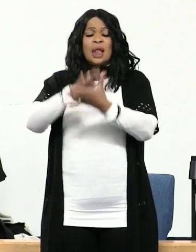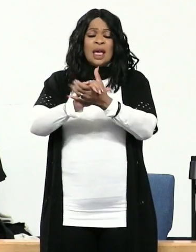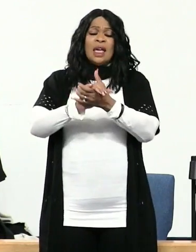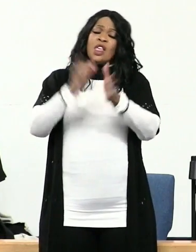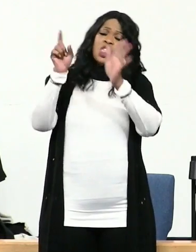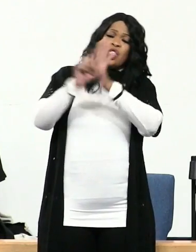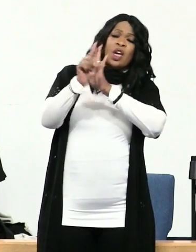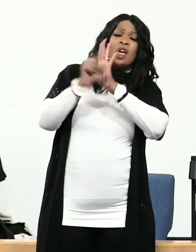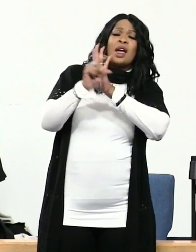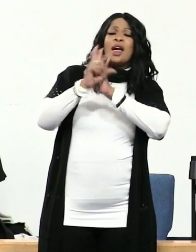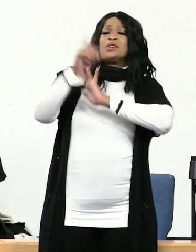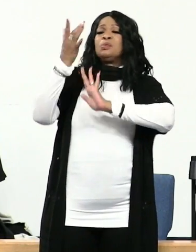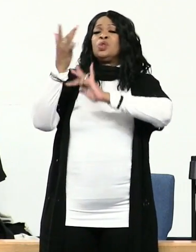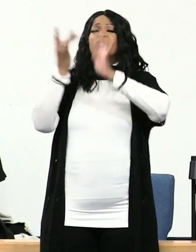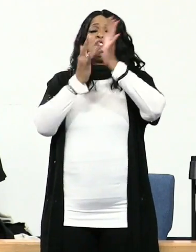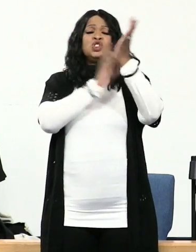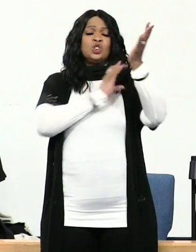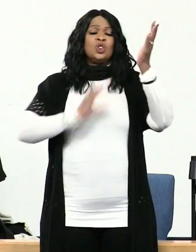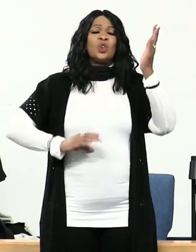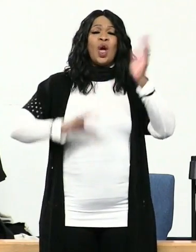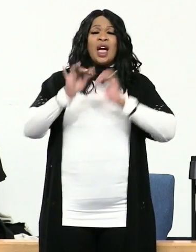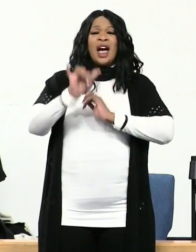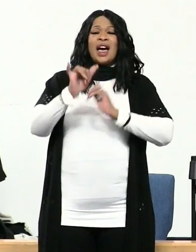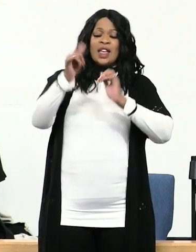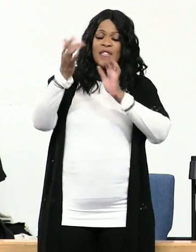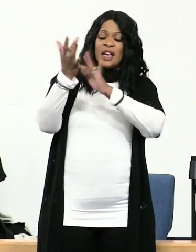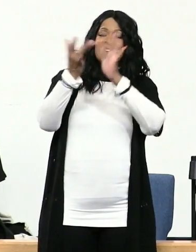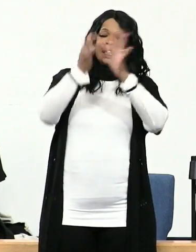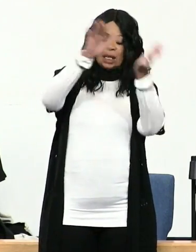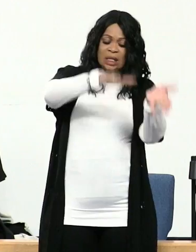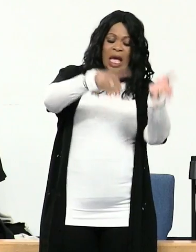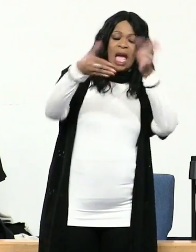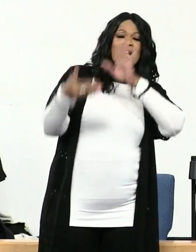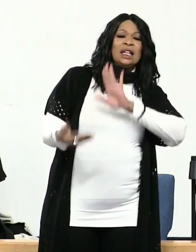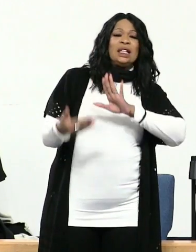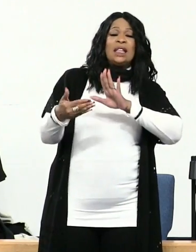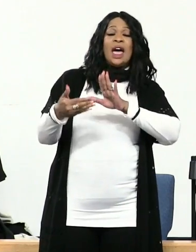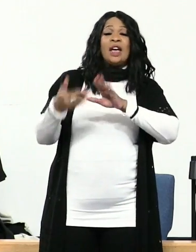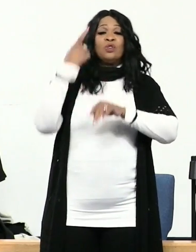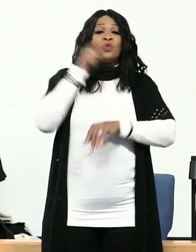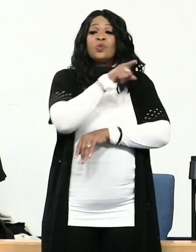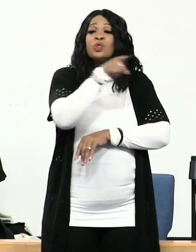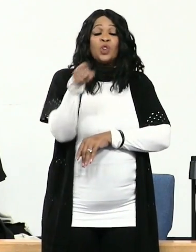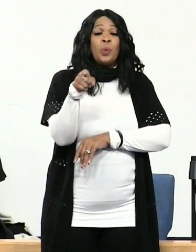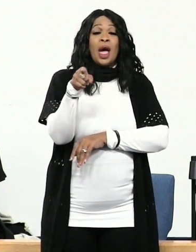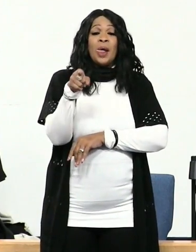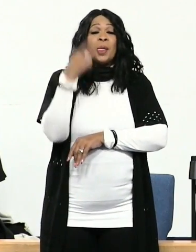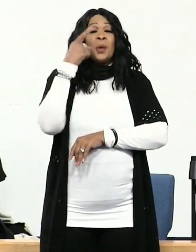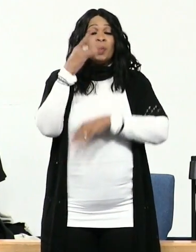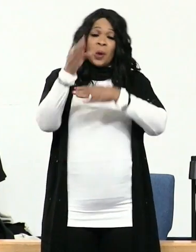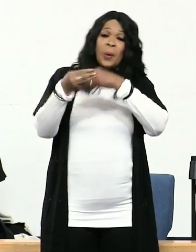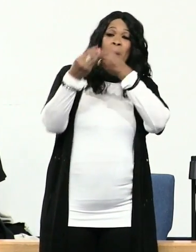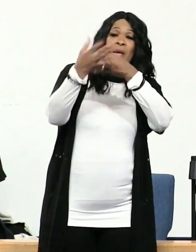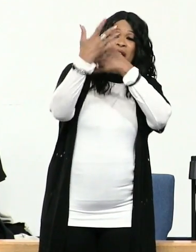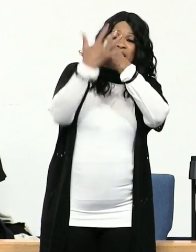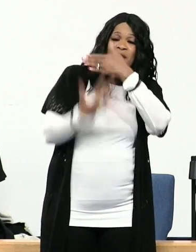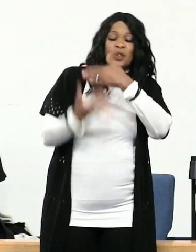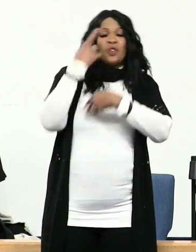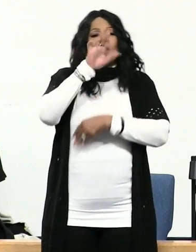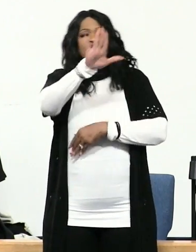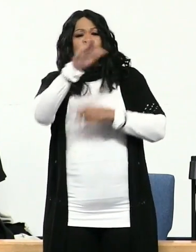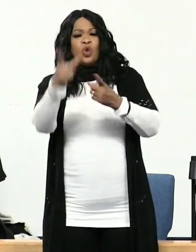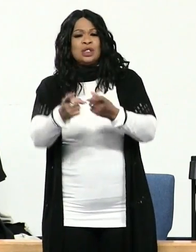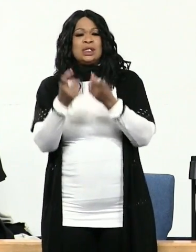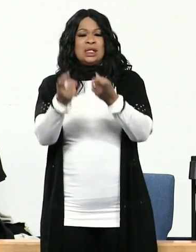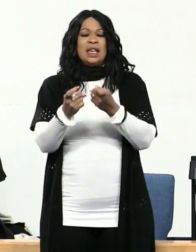gospel of Jesus Christ, that Jesus died on your behalf, that he shed his blood for your sins. He